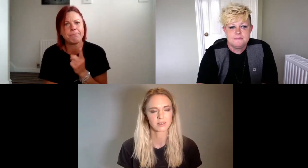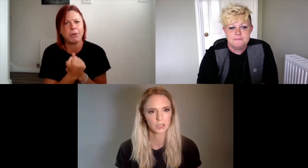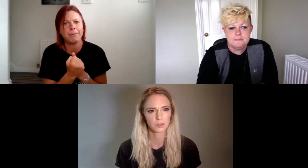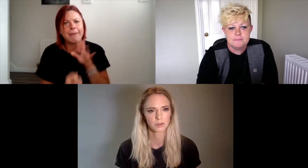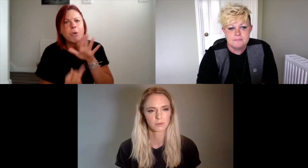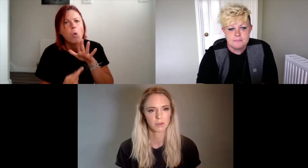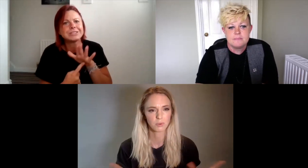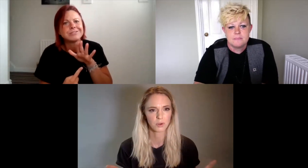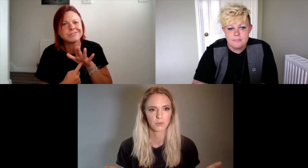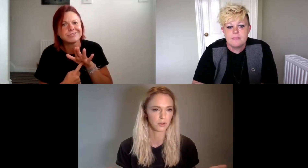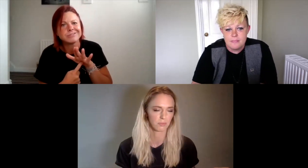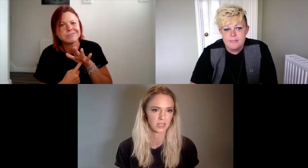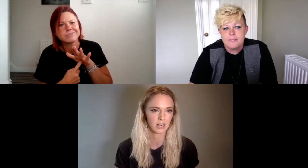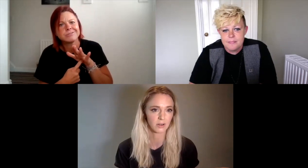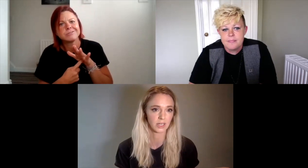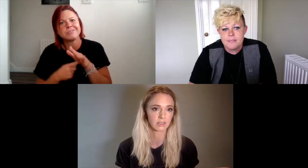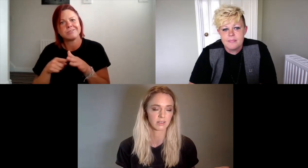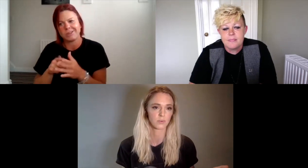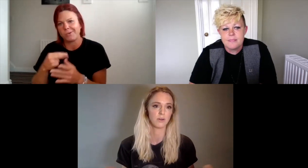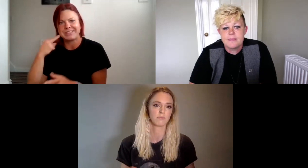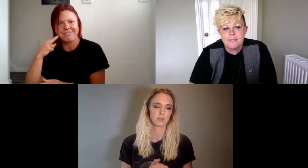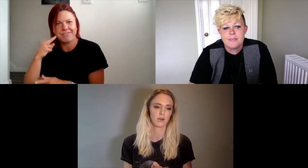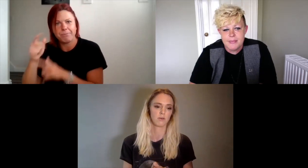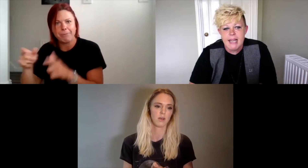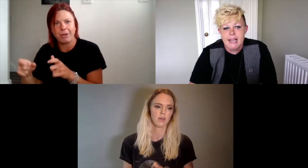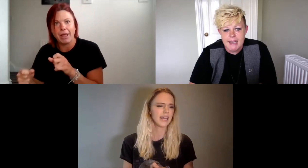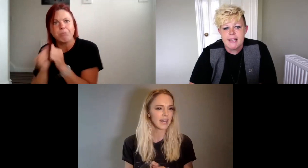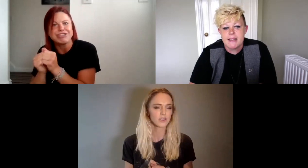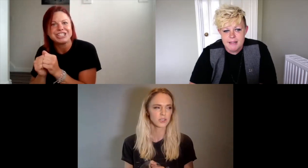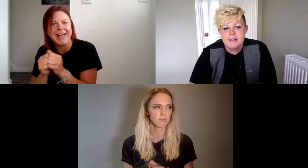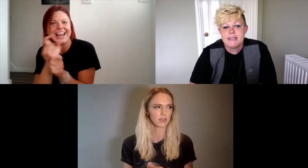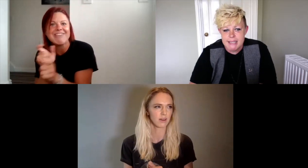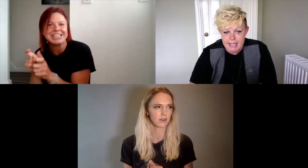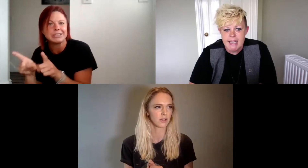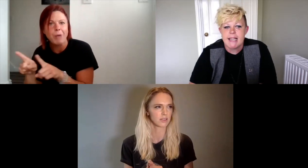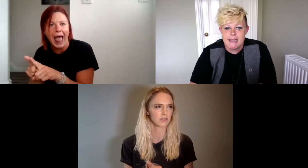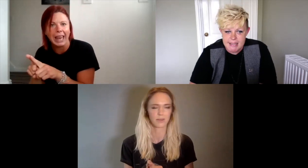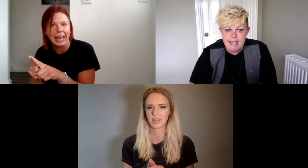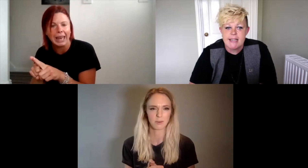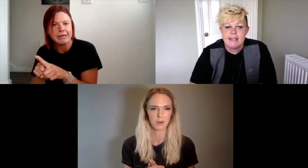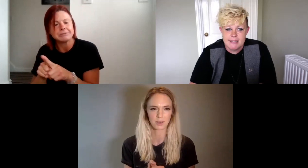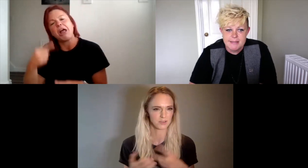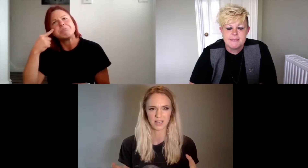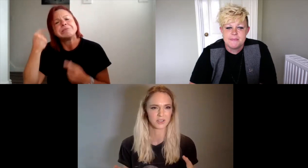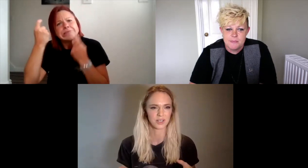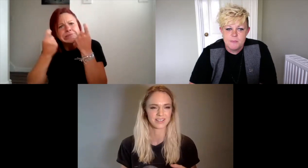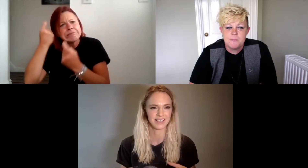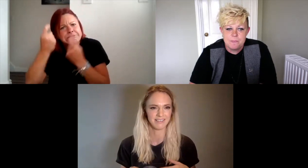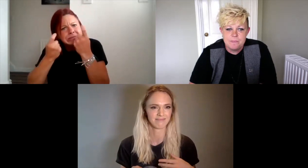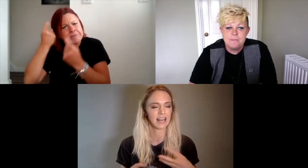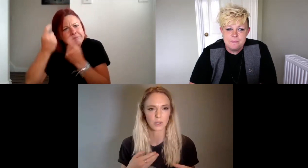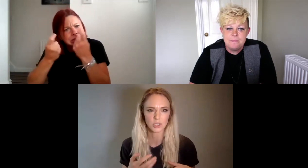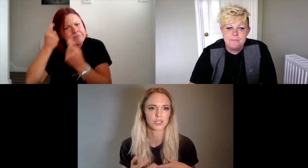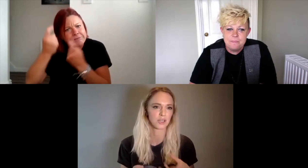to exclude people who will appreciate lyrics as well. So yeah, it's just something that I kind of started thinking about because of my interest